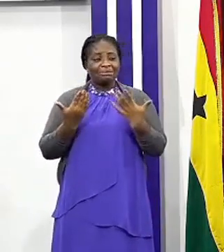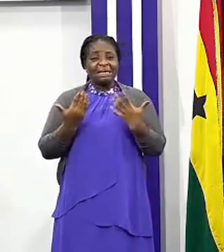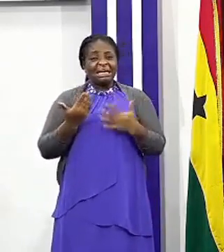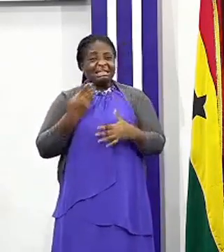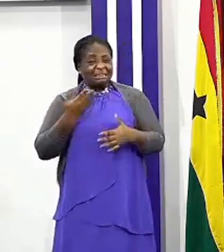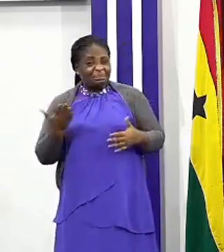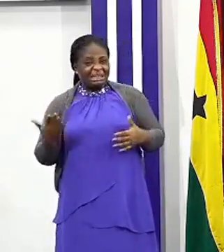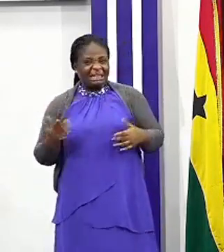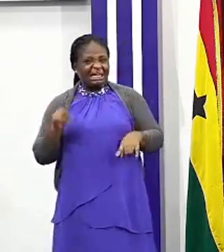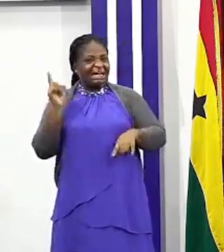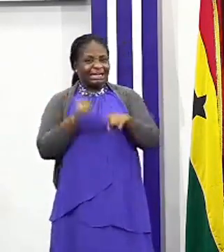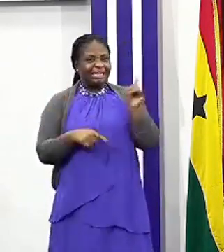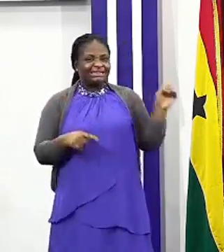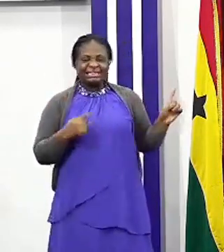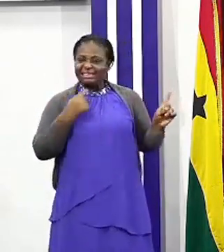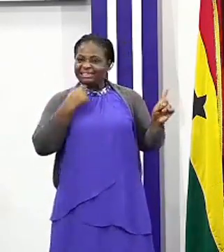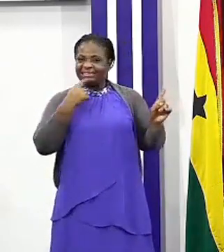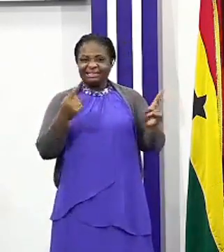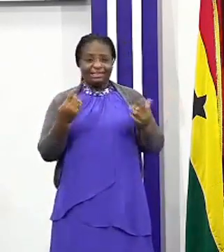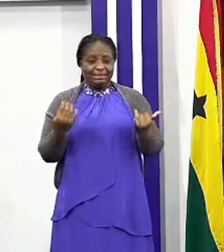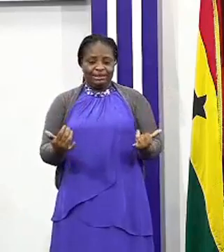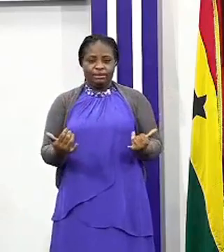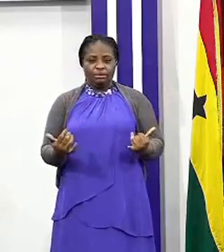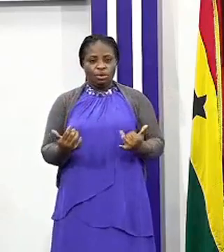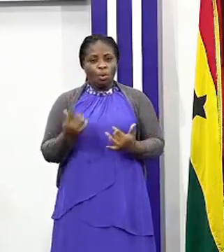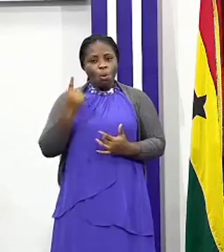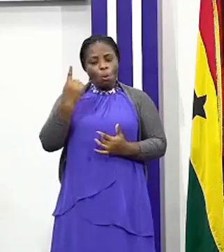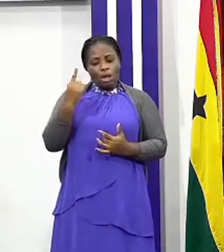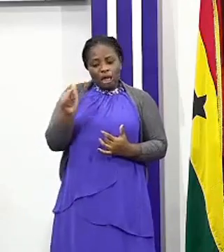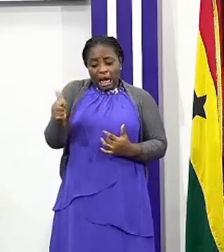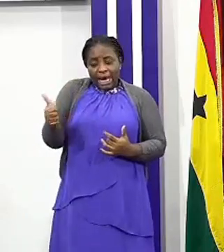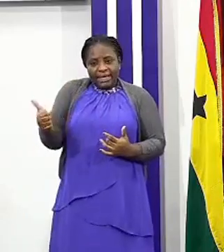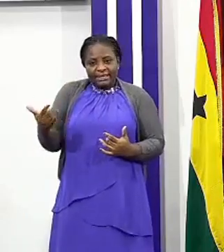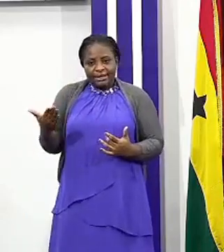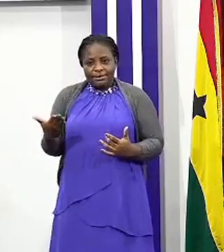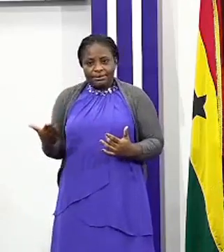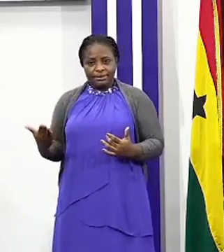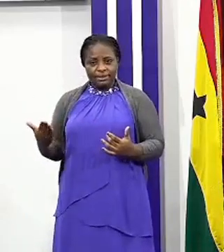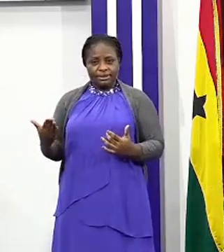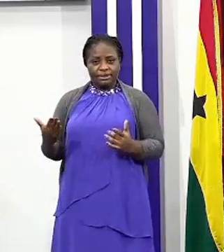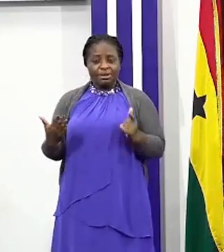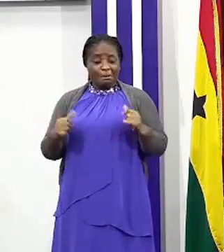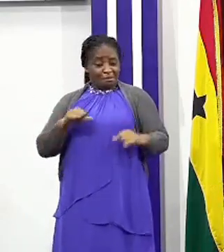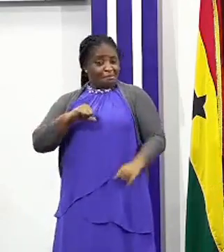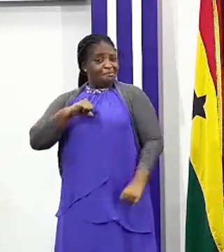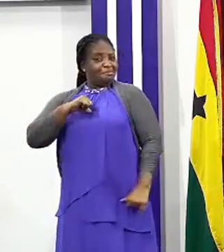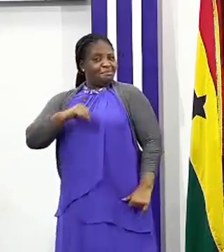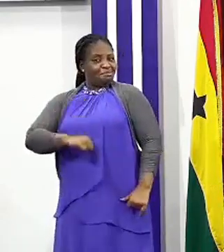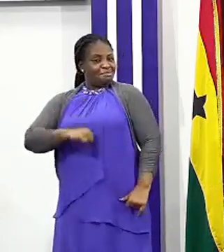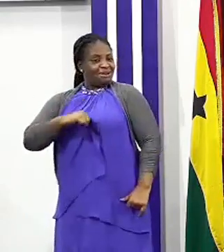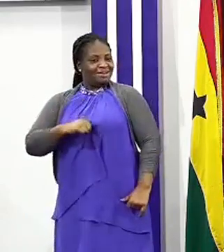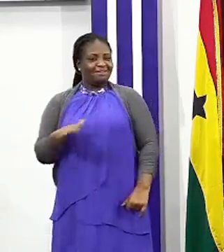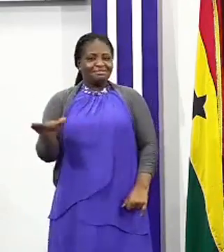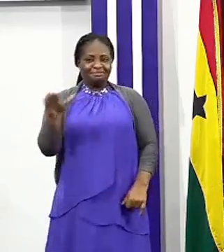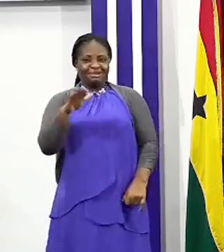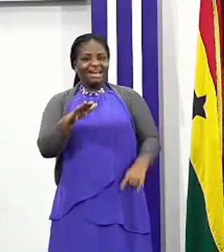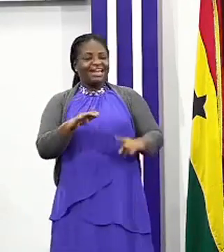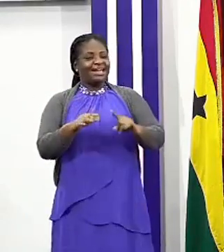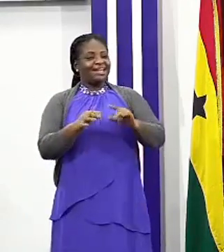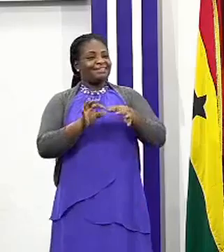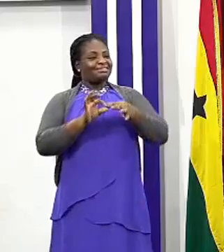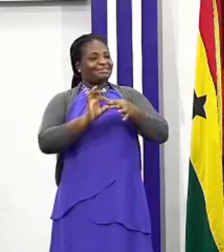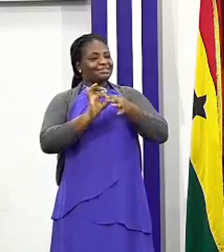circumstances beyond our control. I think one other issue that I'm very proud of my colleagues that we'll be able to do